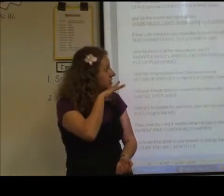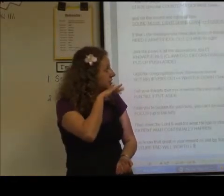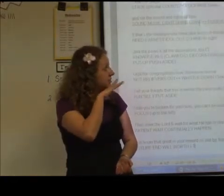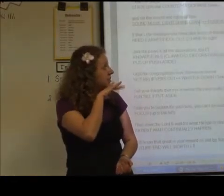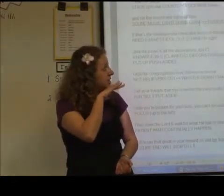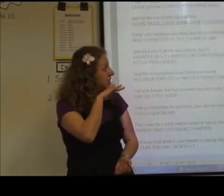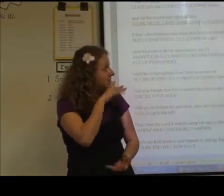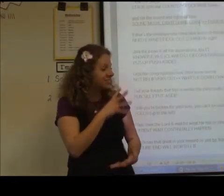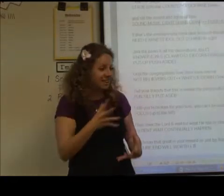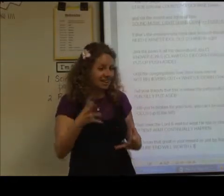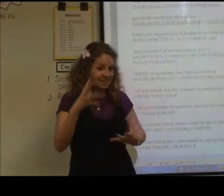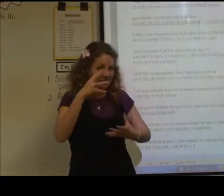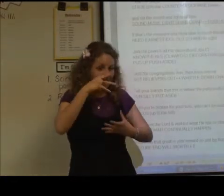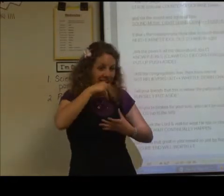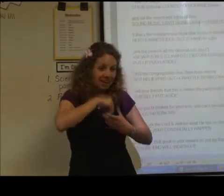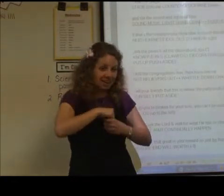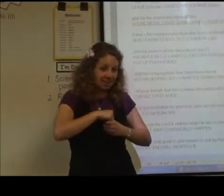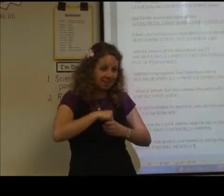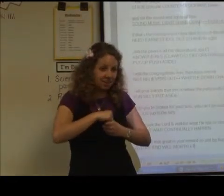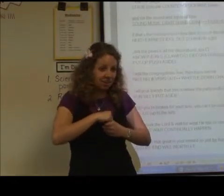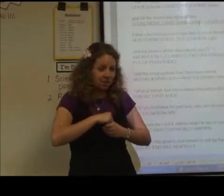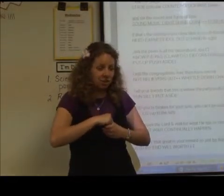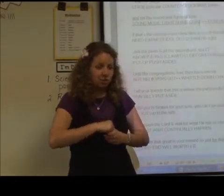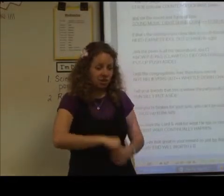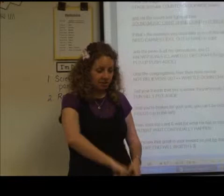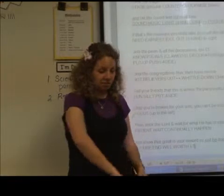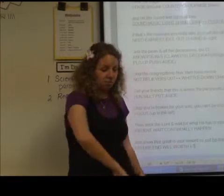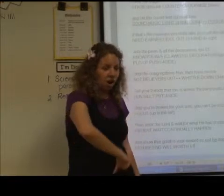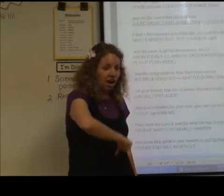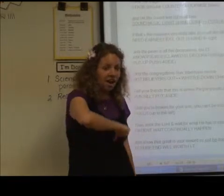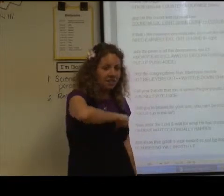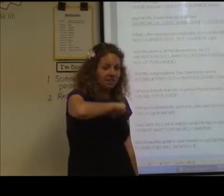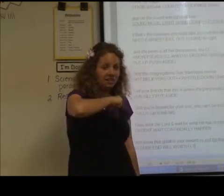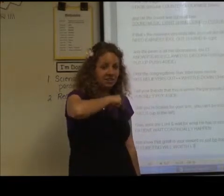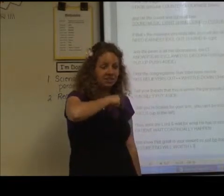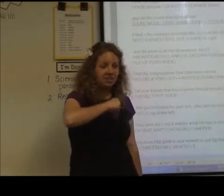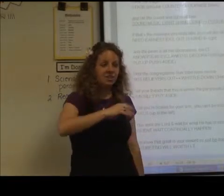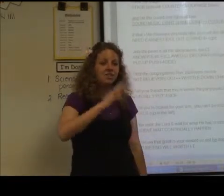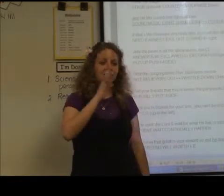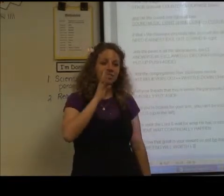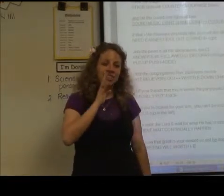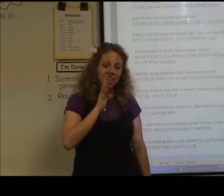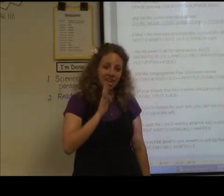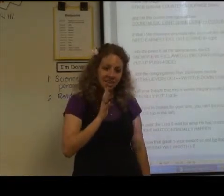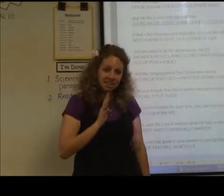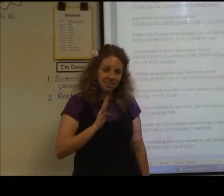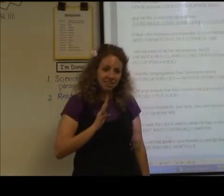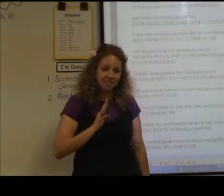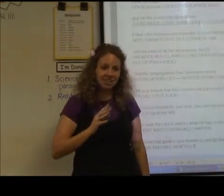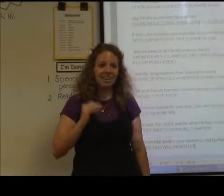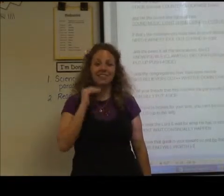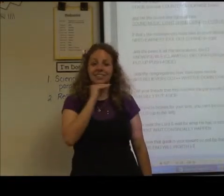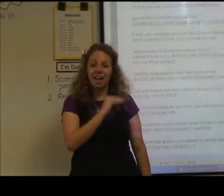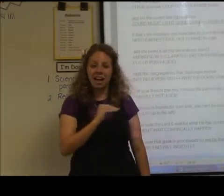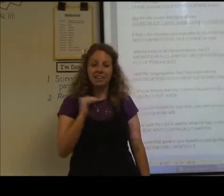stuff filthy inside. So you have pride, lust, and